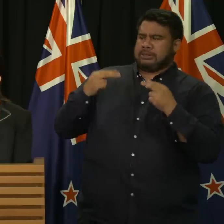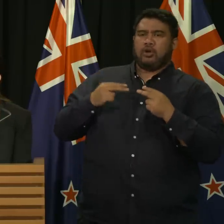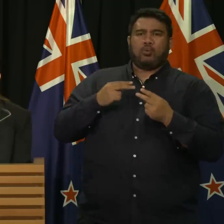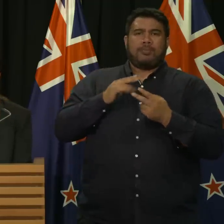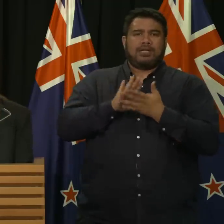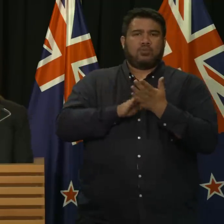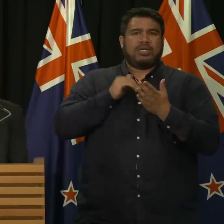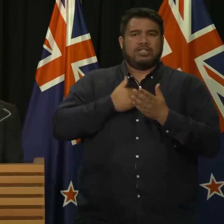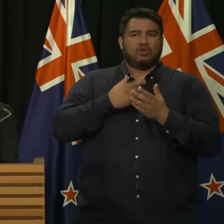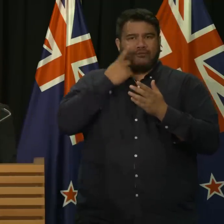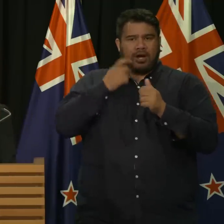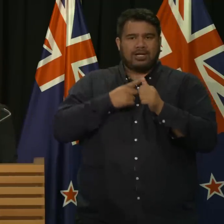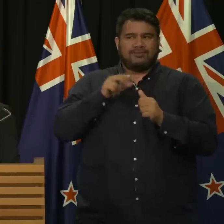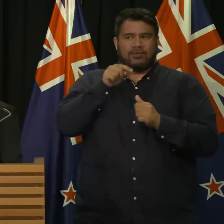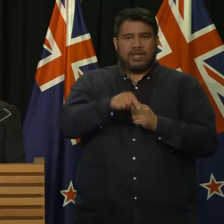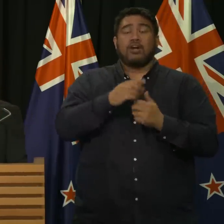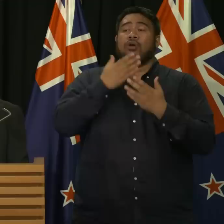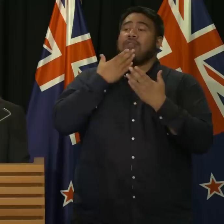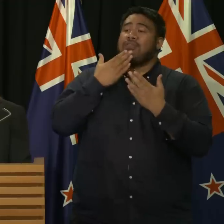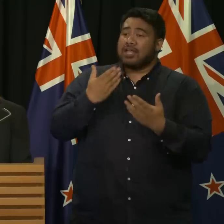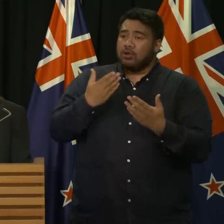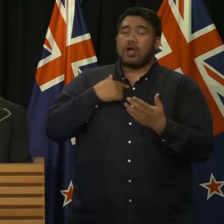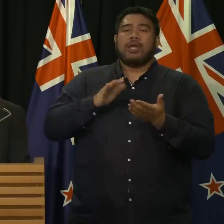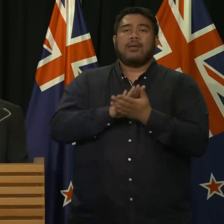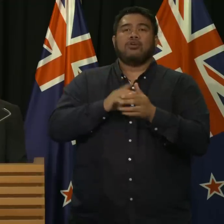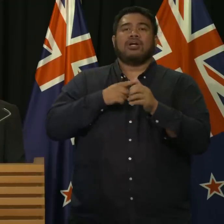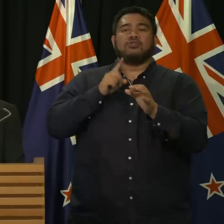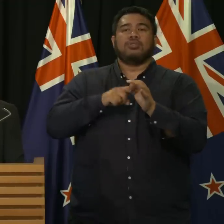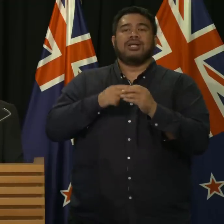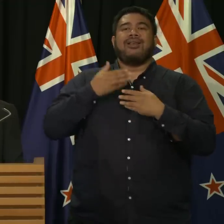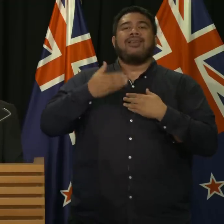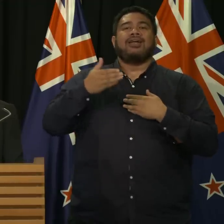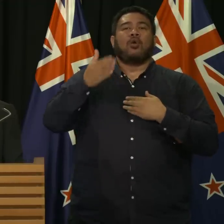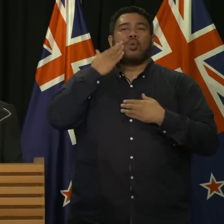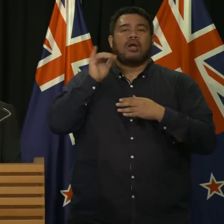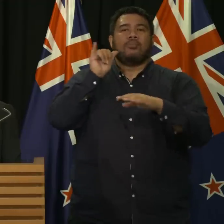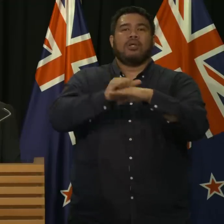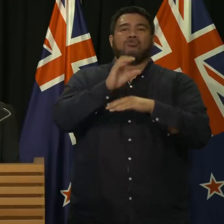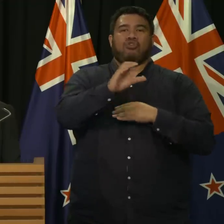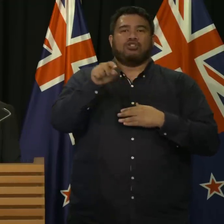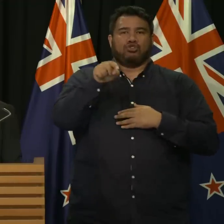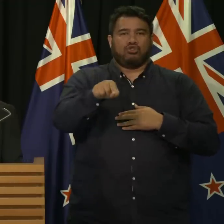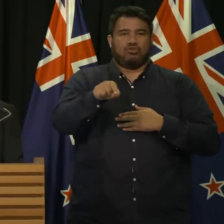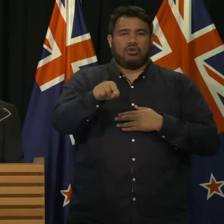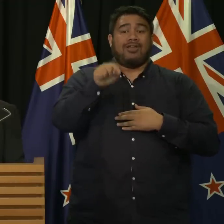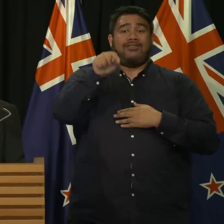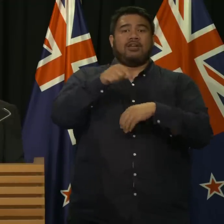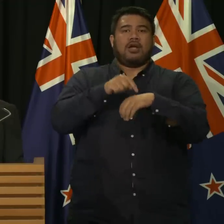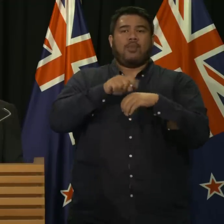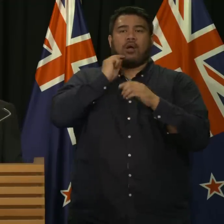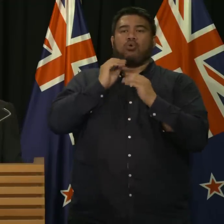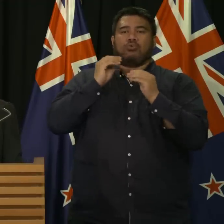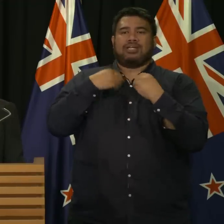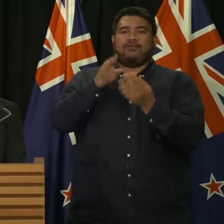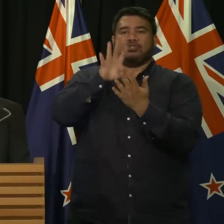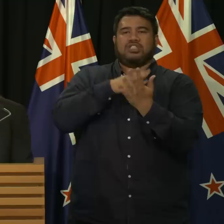answers on. All right, thank you, everyone. I'll be happy to answer questions again once I'm in Christchurch, and we'll look to give it a schedule of any